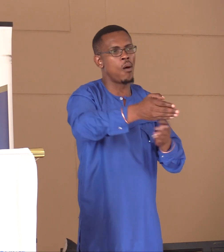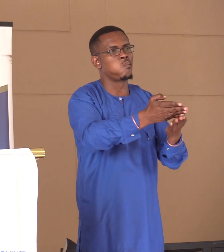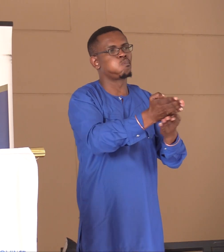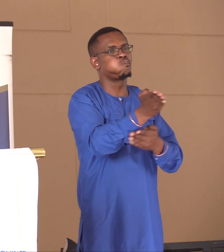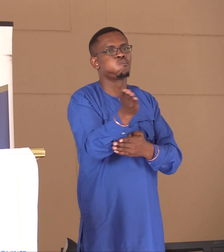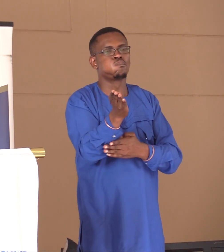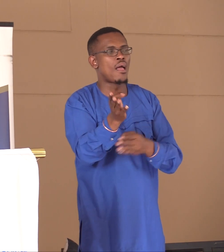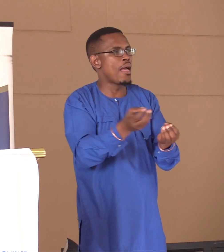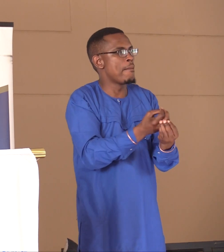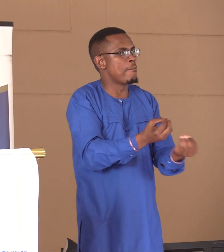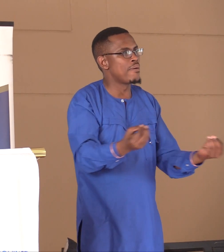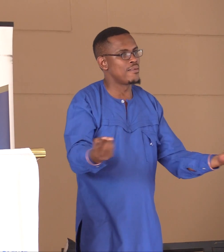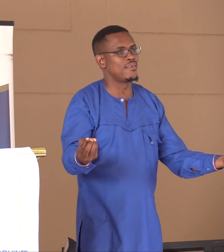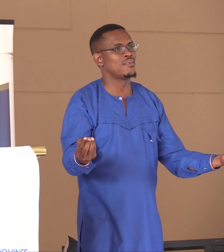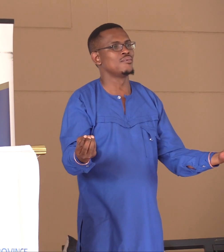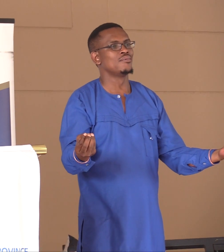Bana,